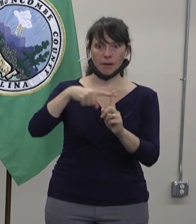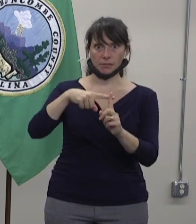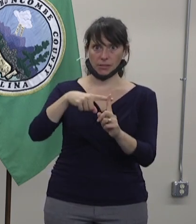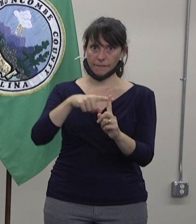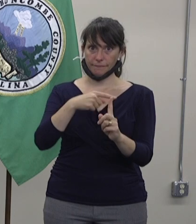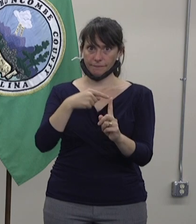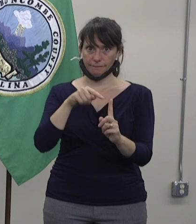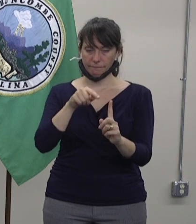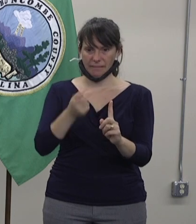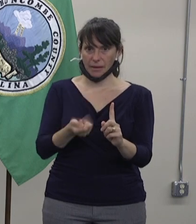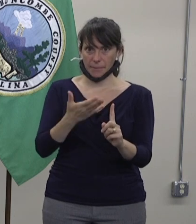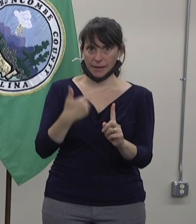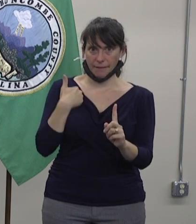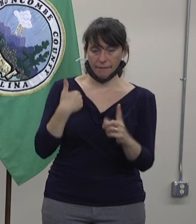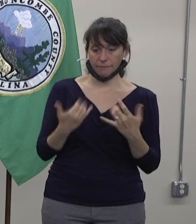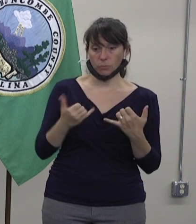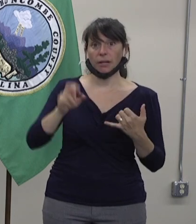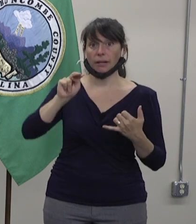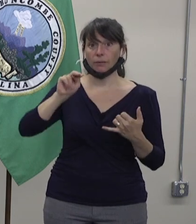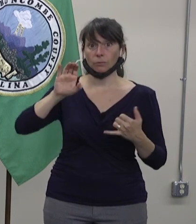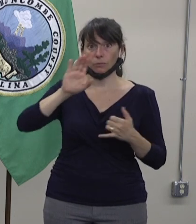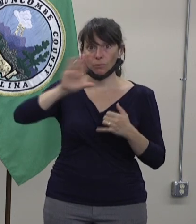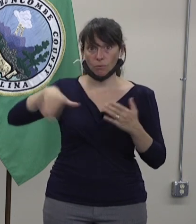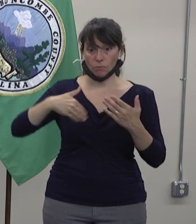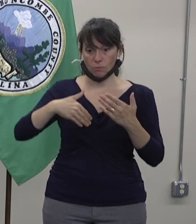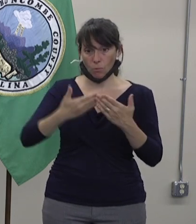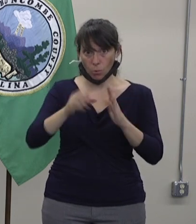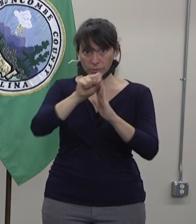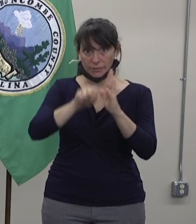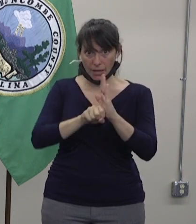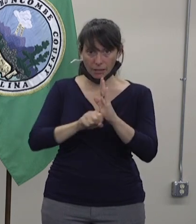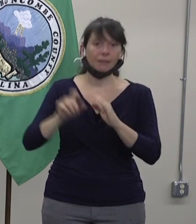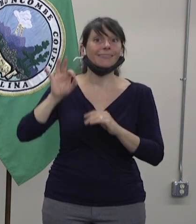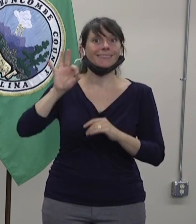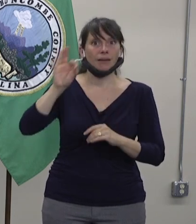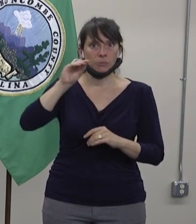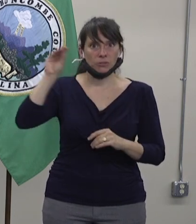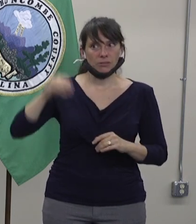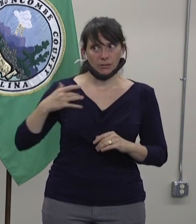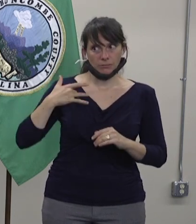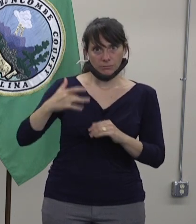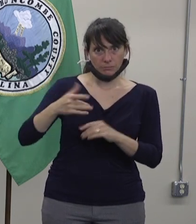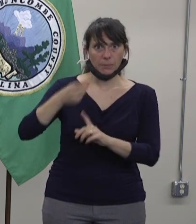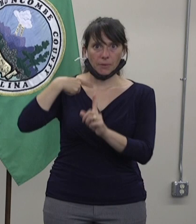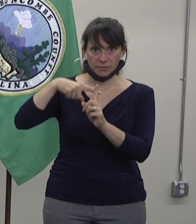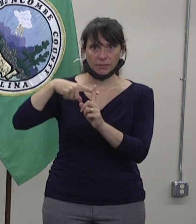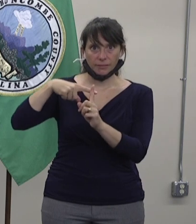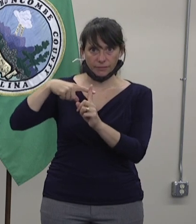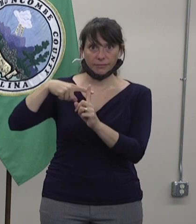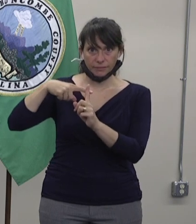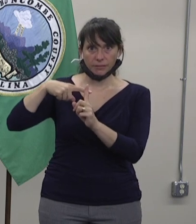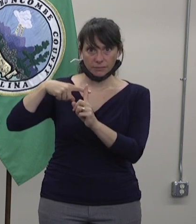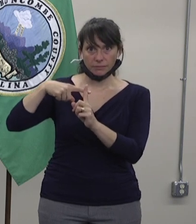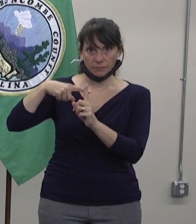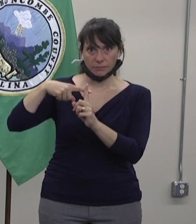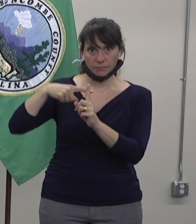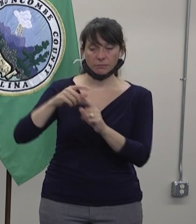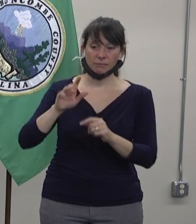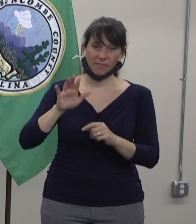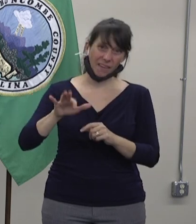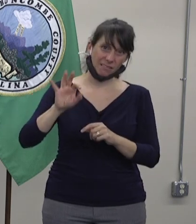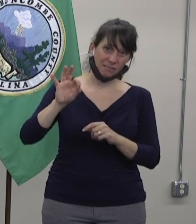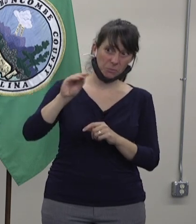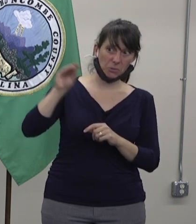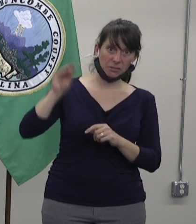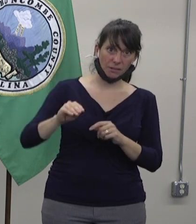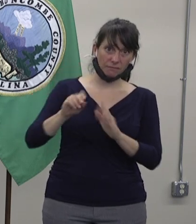whole at this time, 9% of COVID-19 tests performed are coming back positive. This percentage for the state